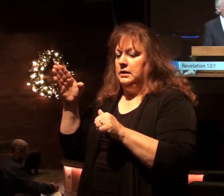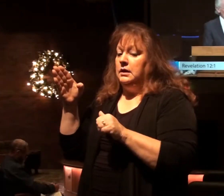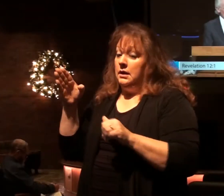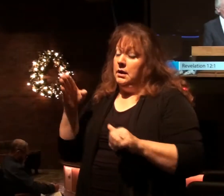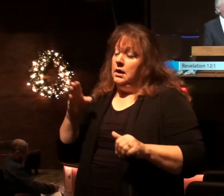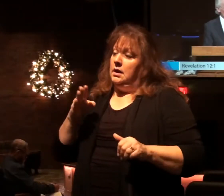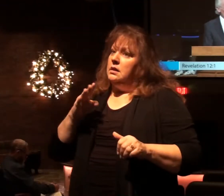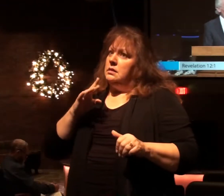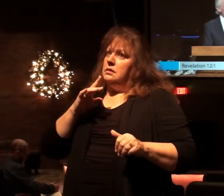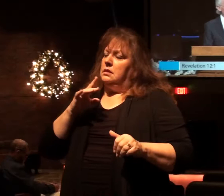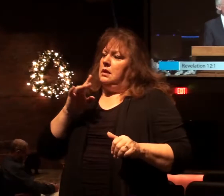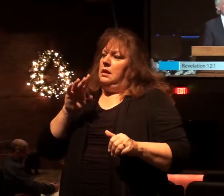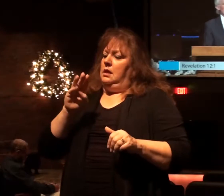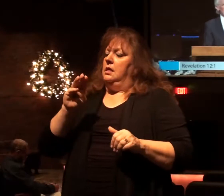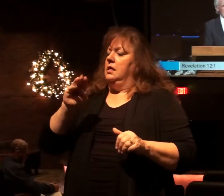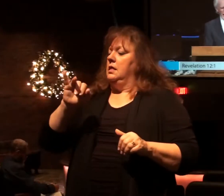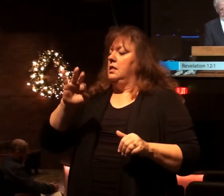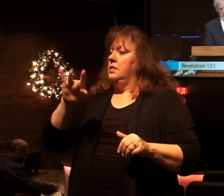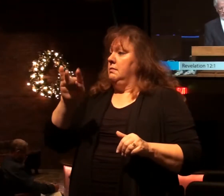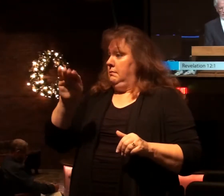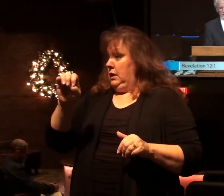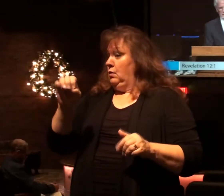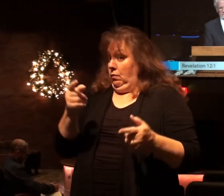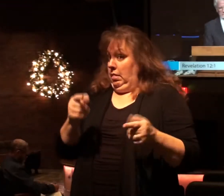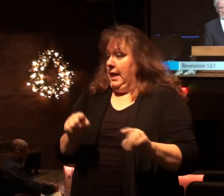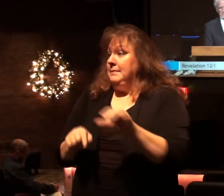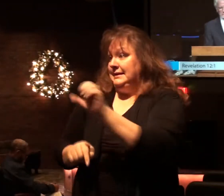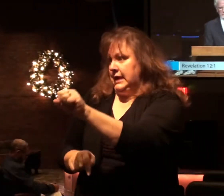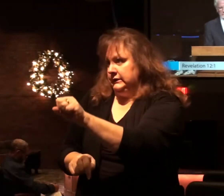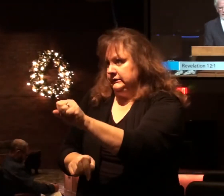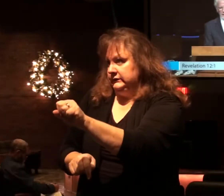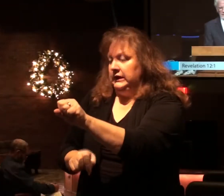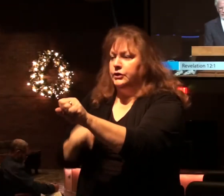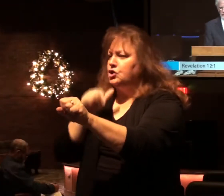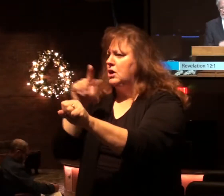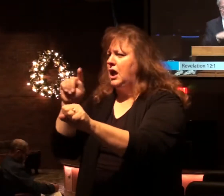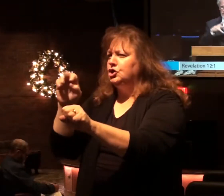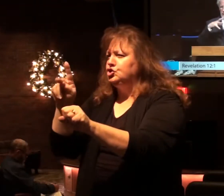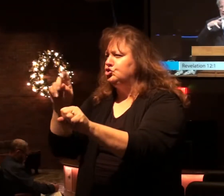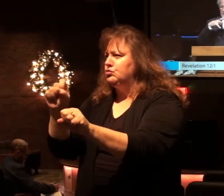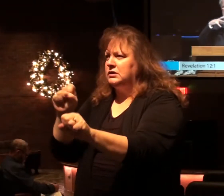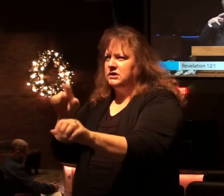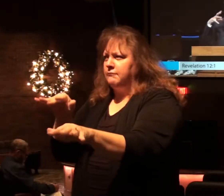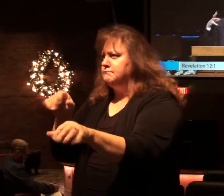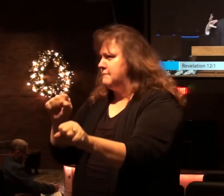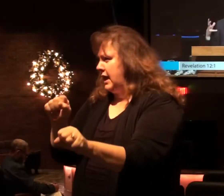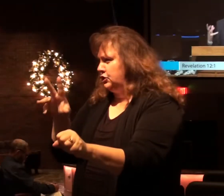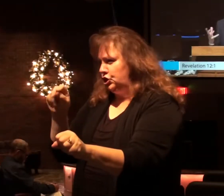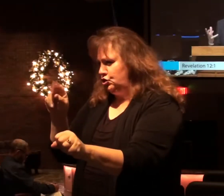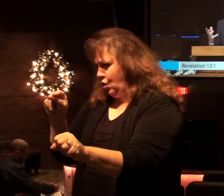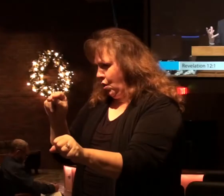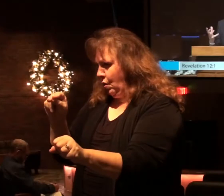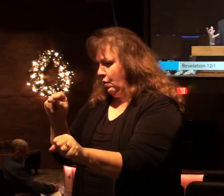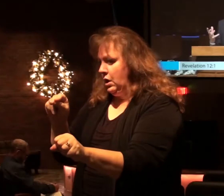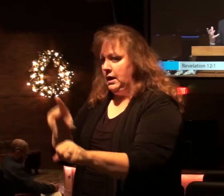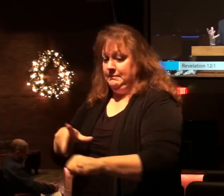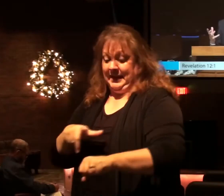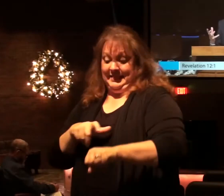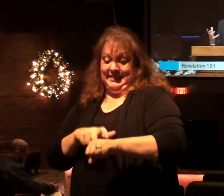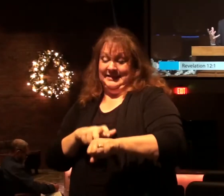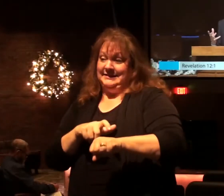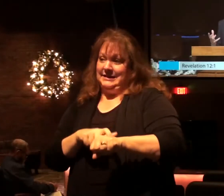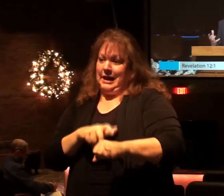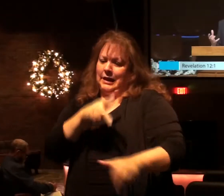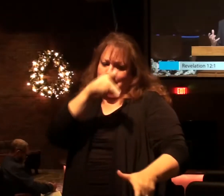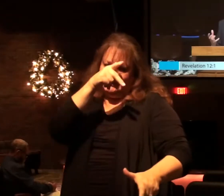real miracles, not tricks of magic. But during this time, the devil will